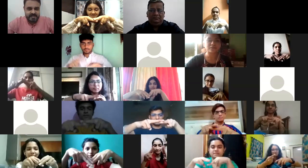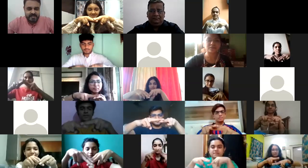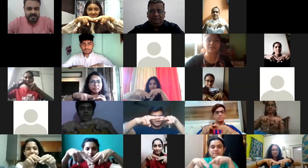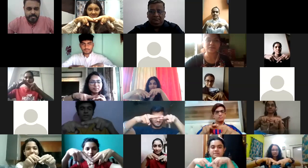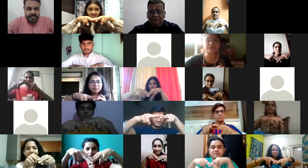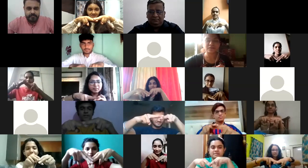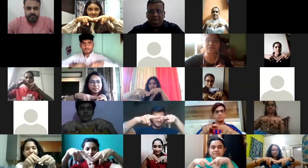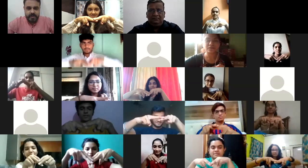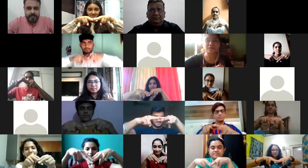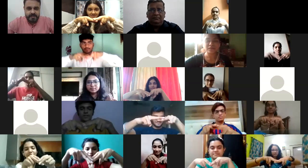F for farmer.